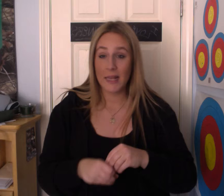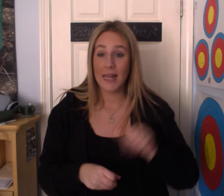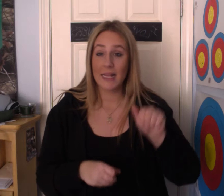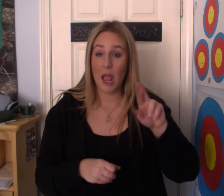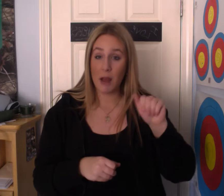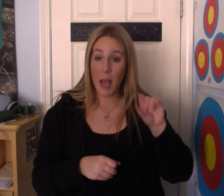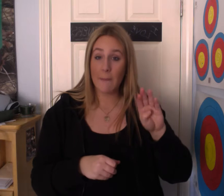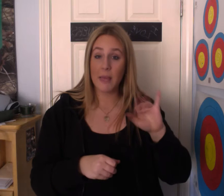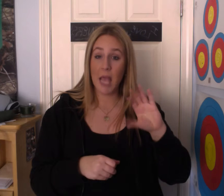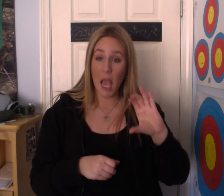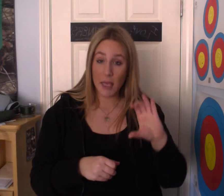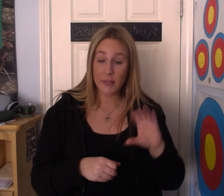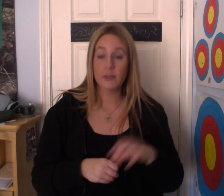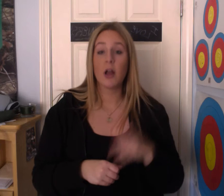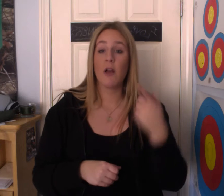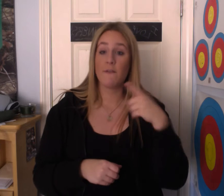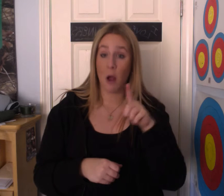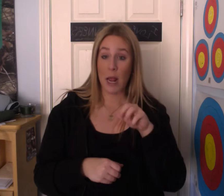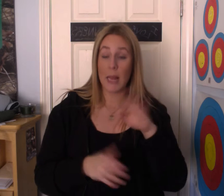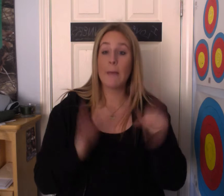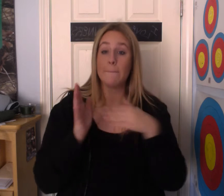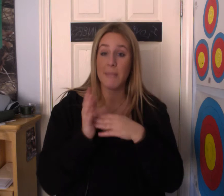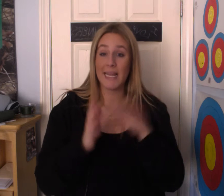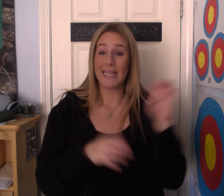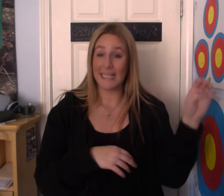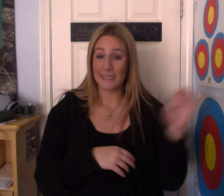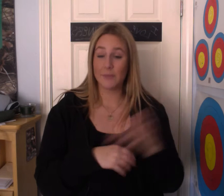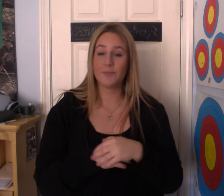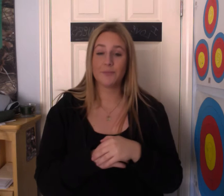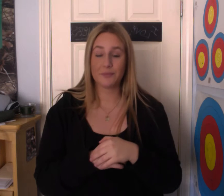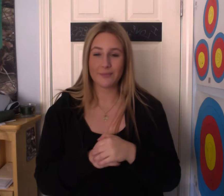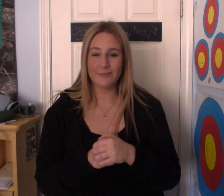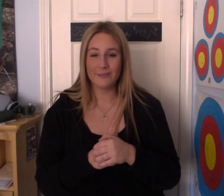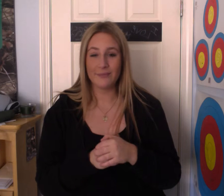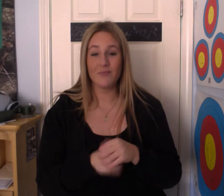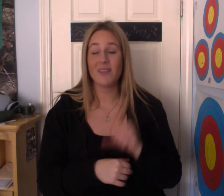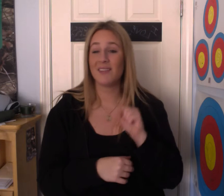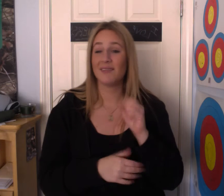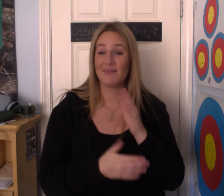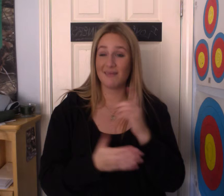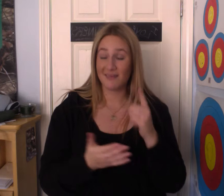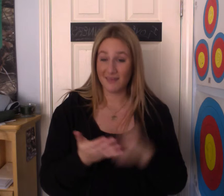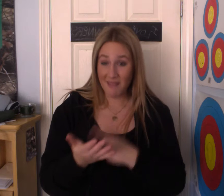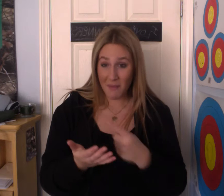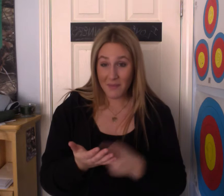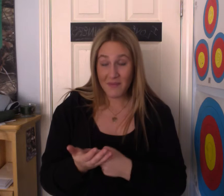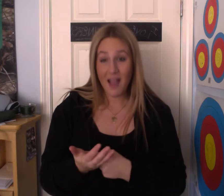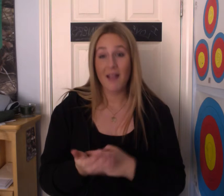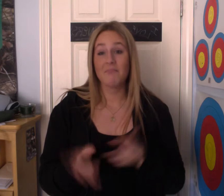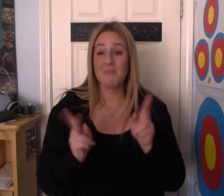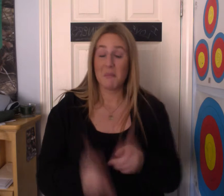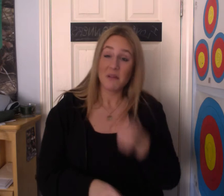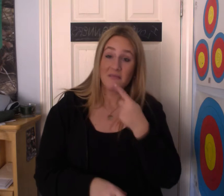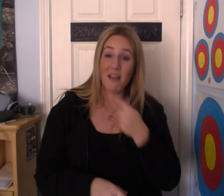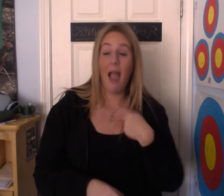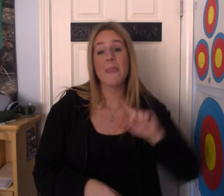East, uncensored and uncovered. Some people say I'm the first stand-up comic in the Arab world.